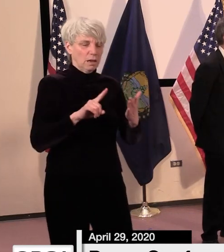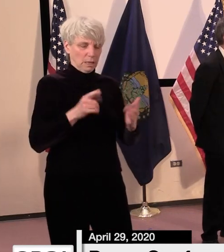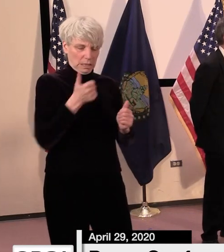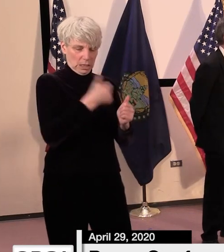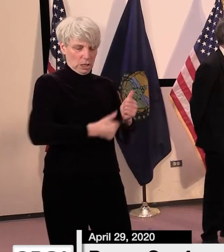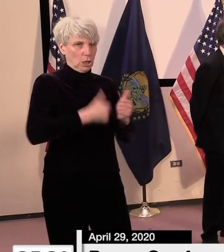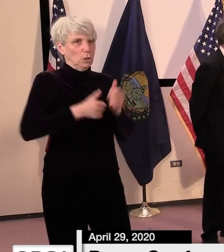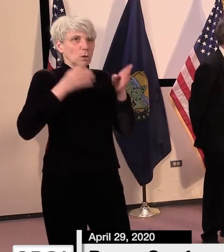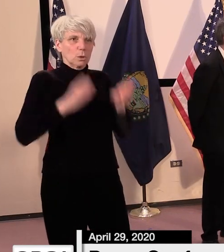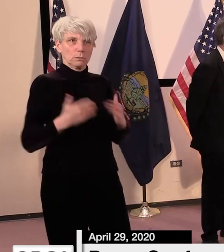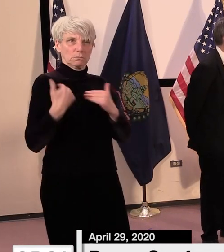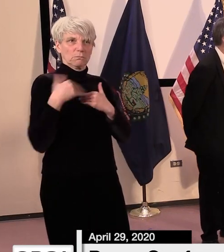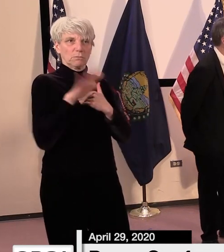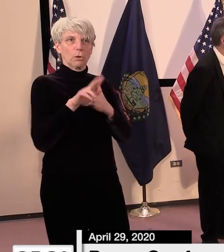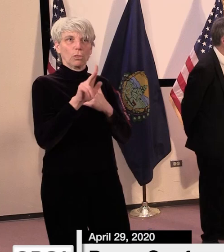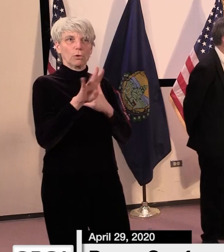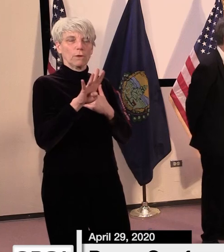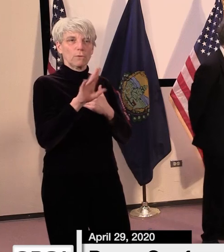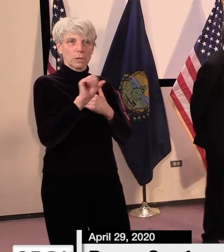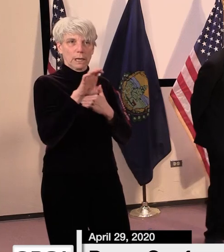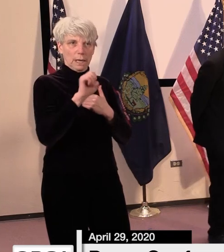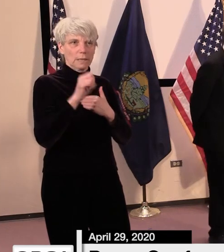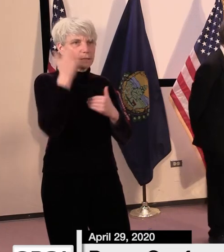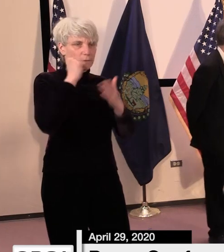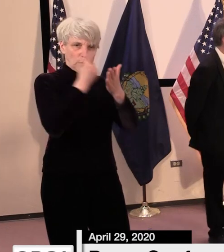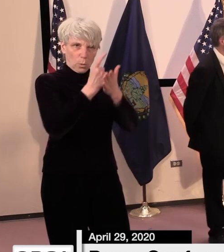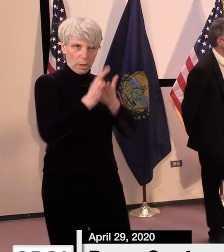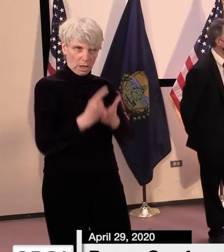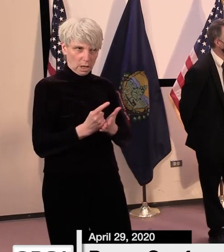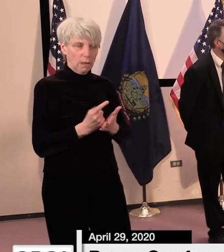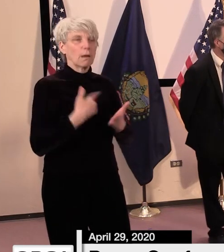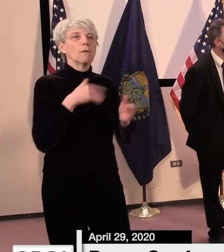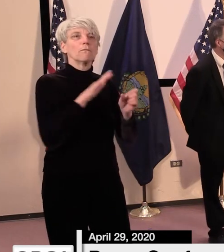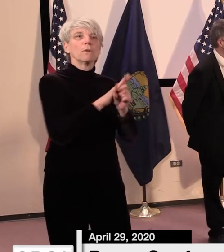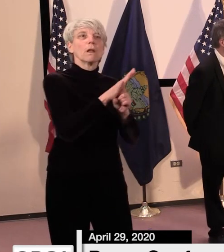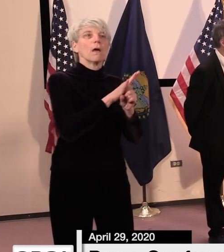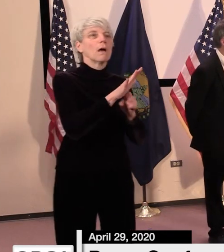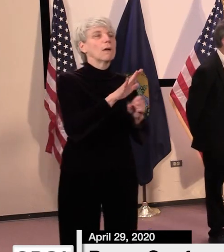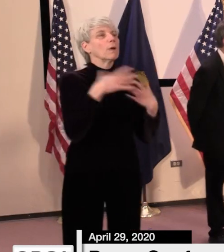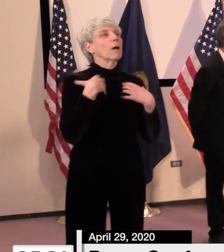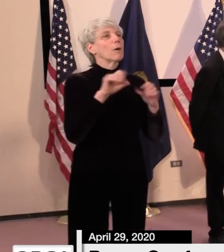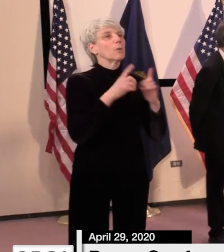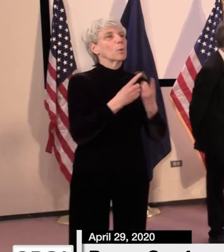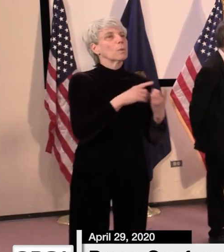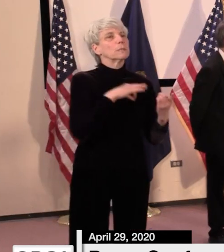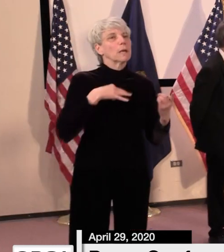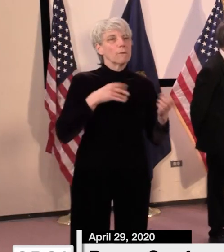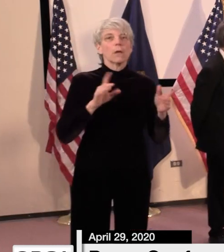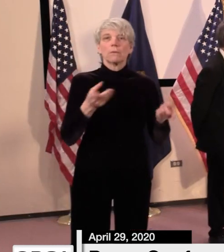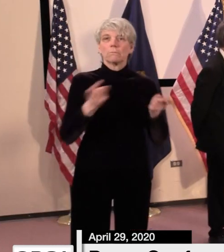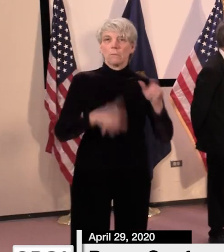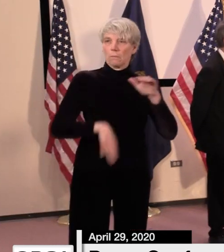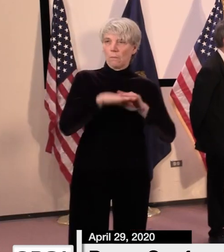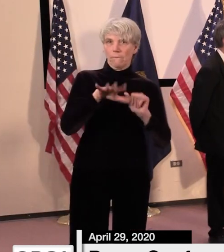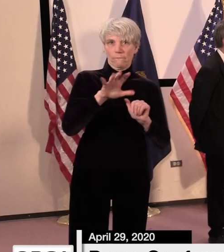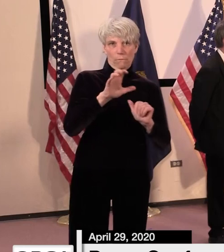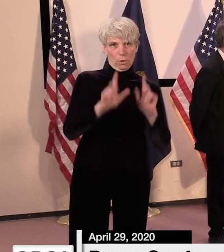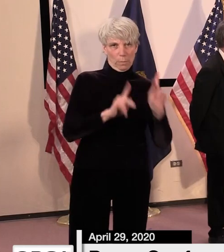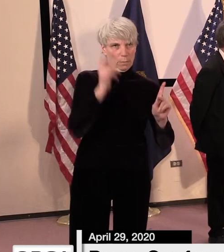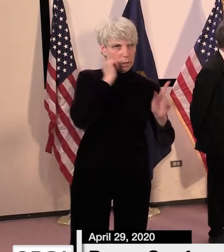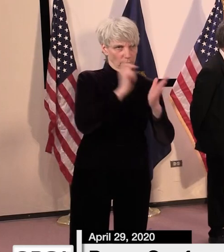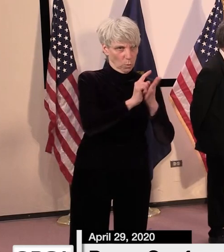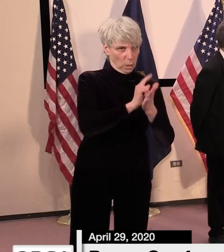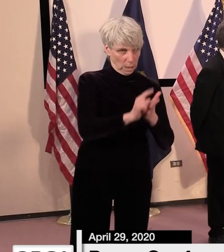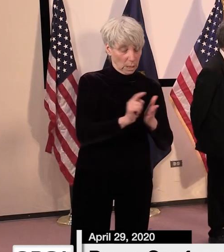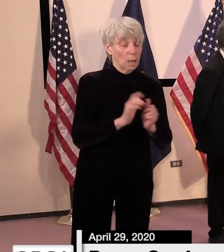per week, and we have enough trained health department staff to handle up to 500 a week. We know that with